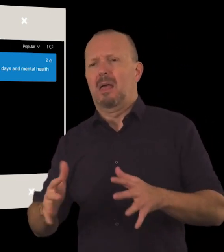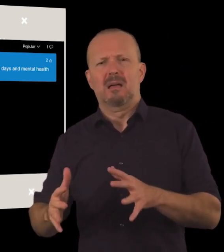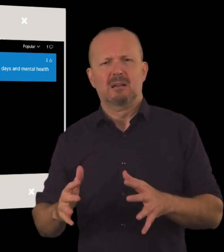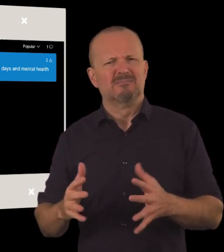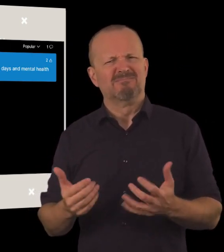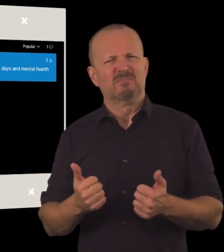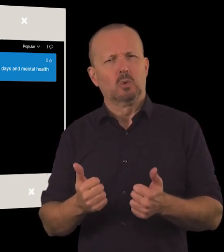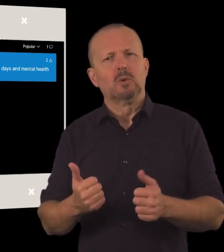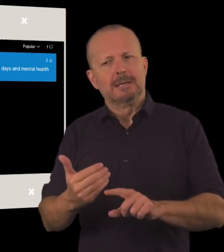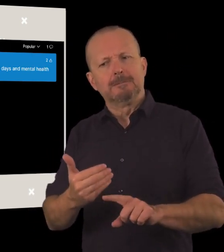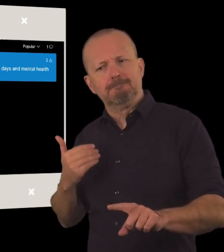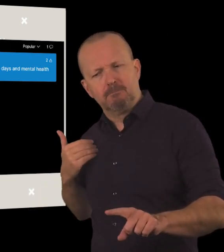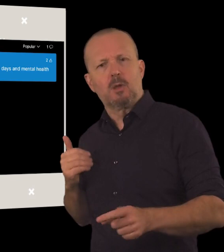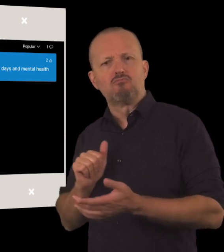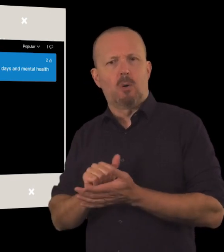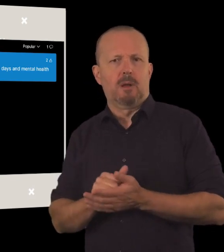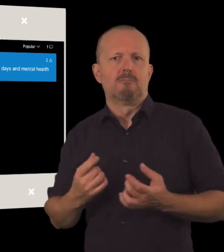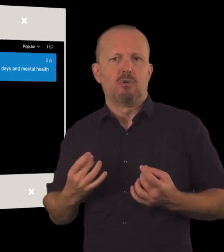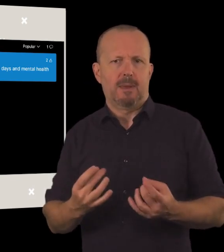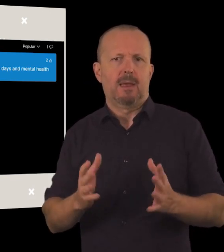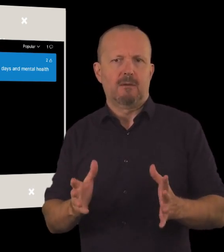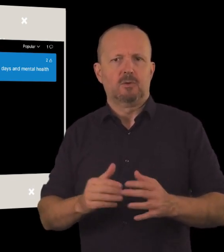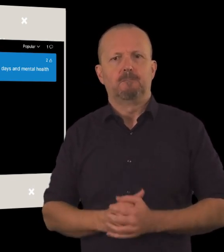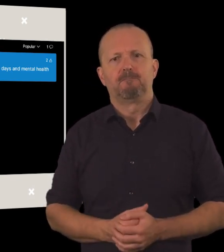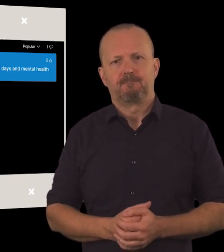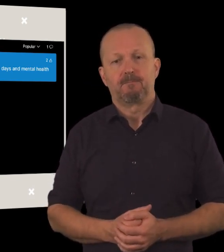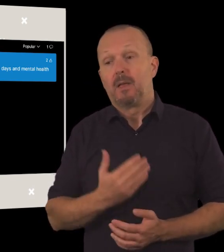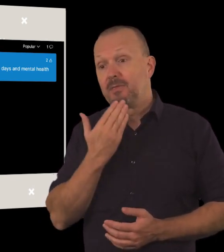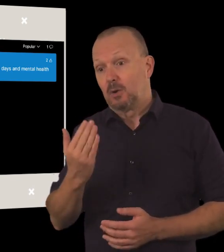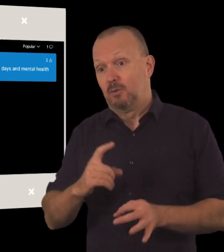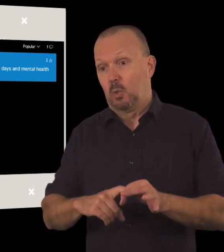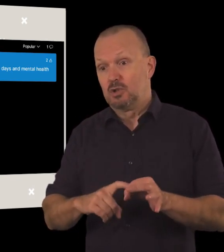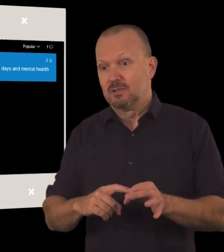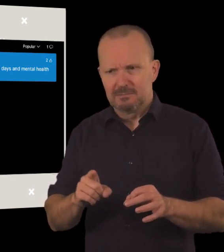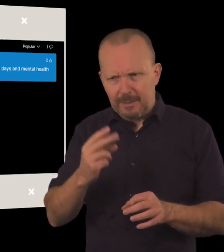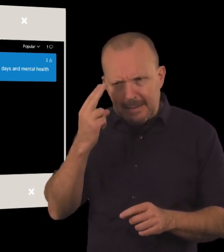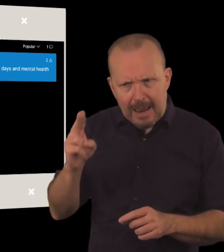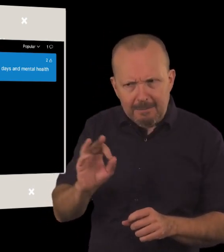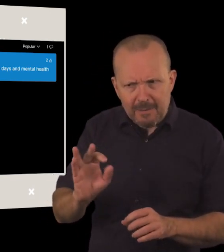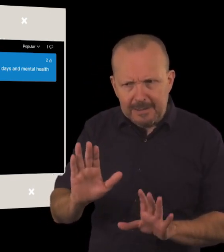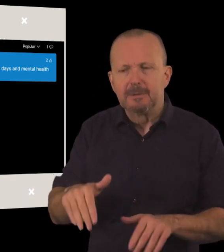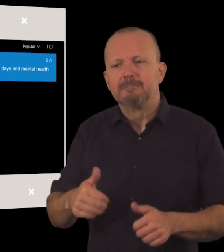I'm trying to think of anything else that I can add to that point.